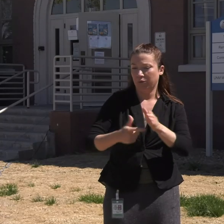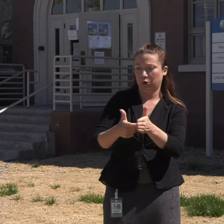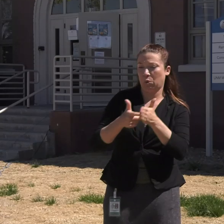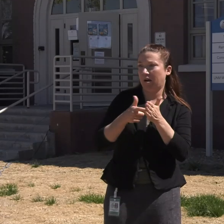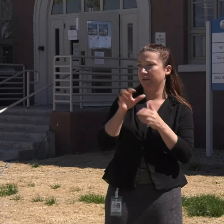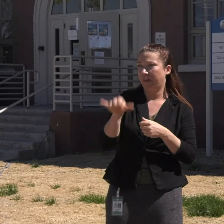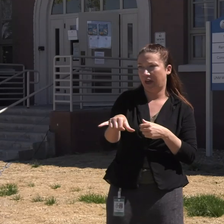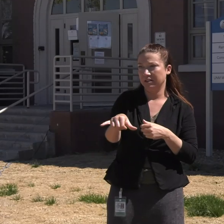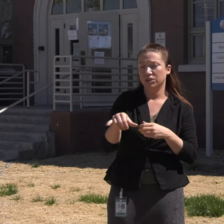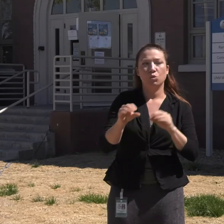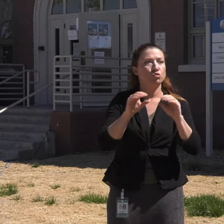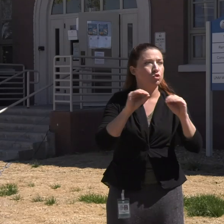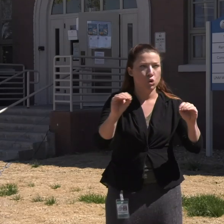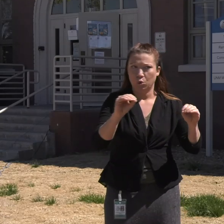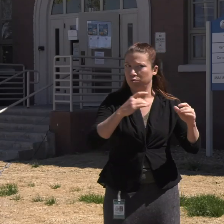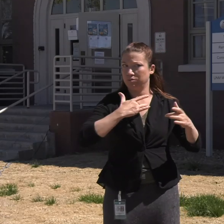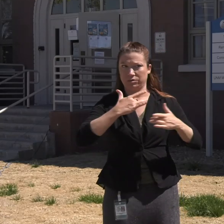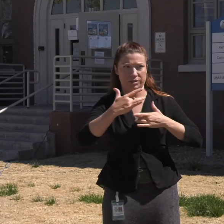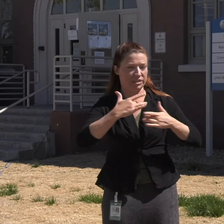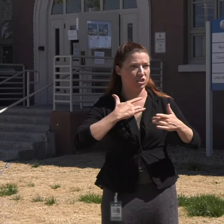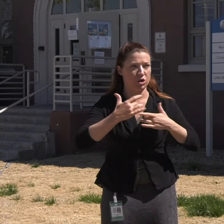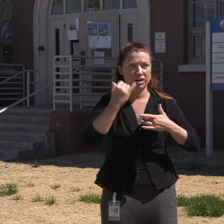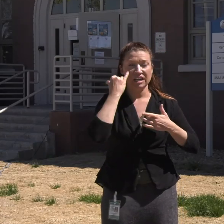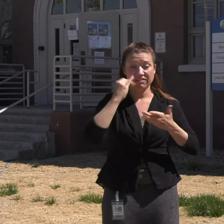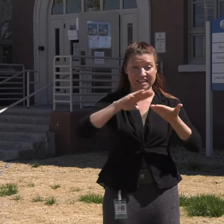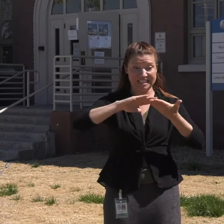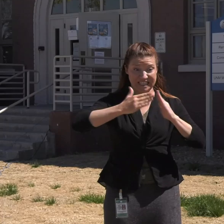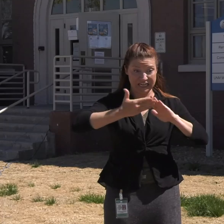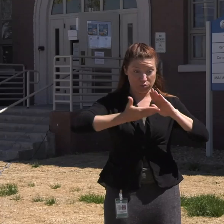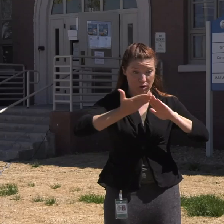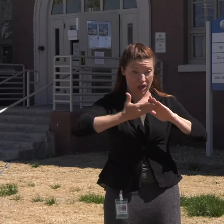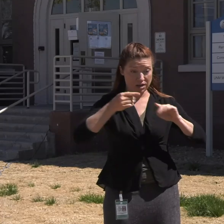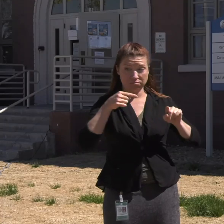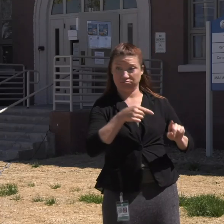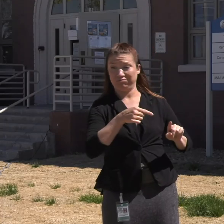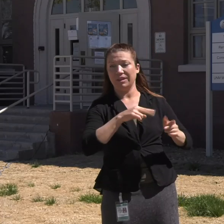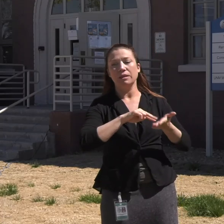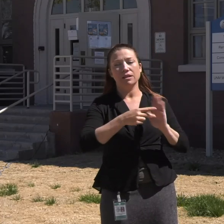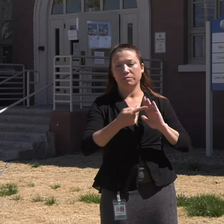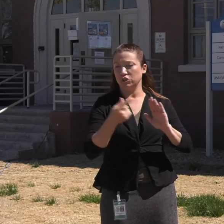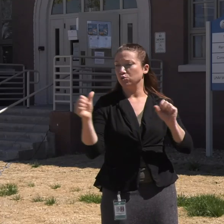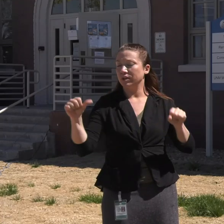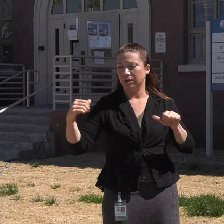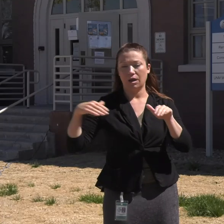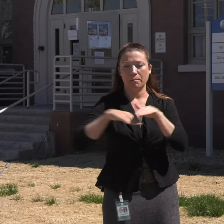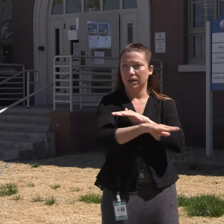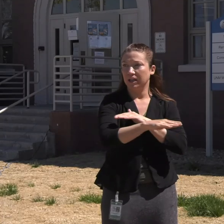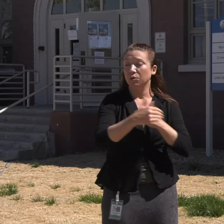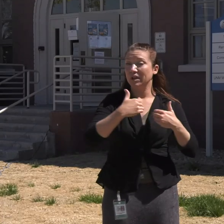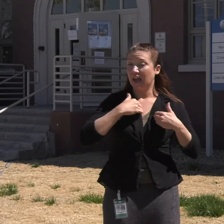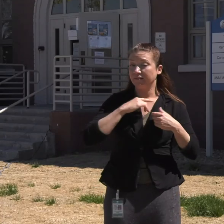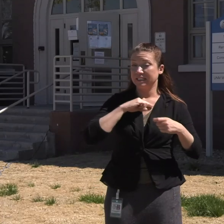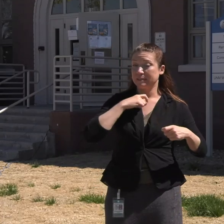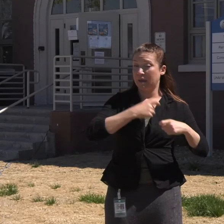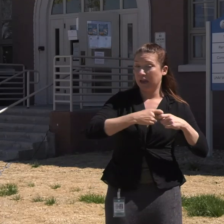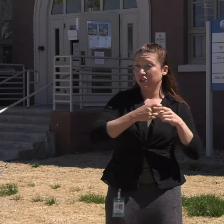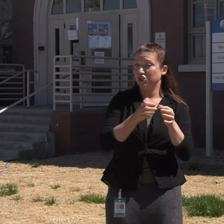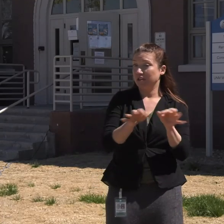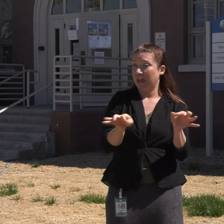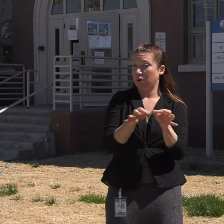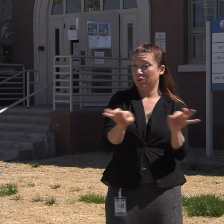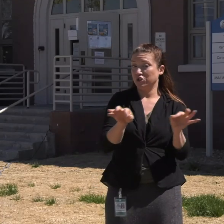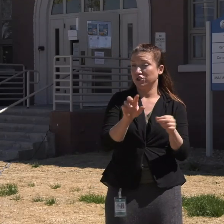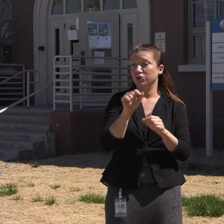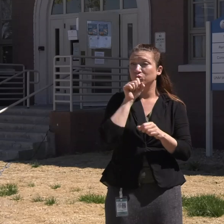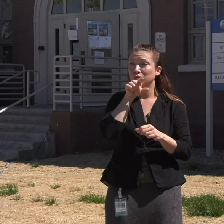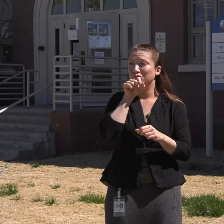don't have to worry about at all as long as it's a city-run facility. We also are running our Spanish language Twitter. So for the news media